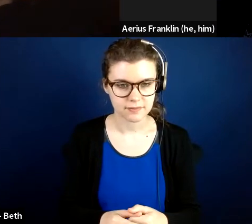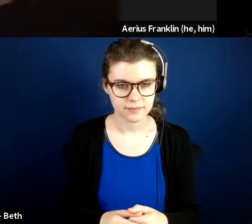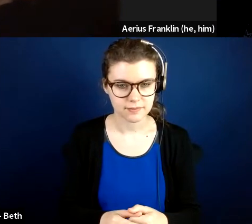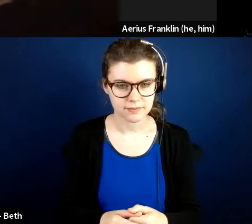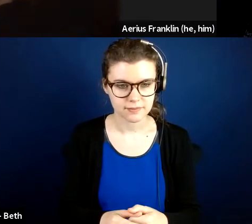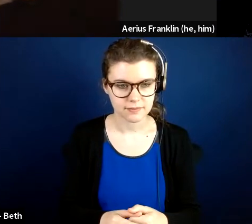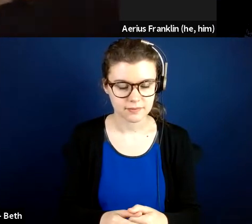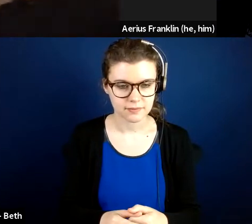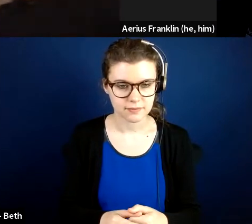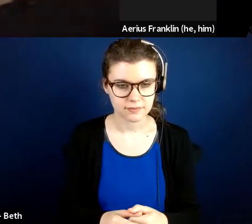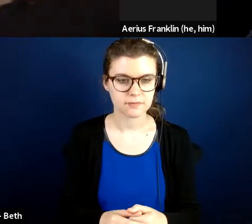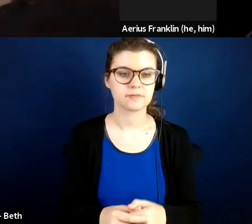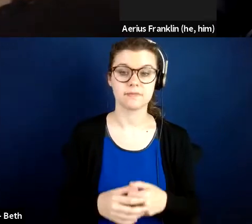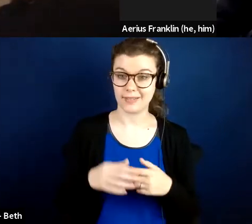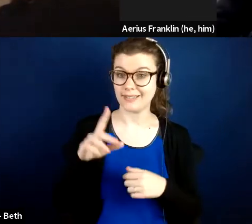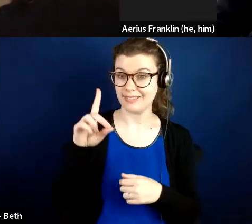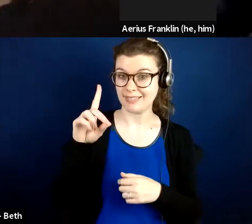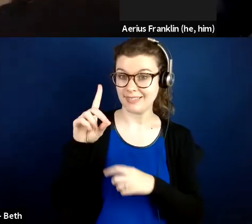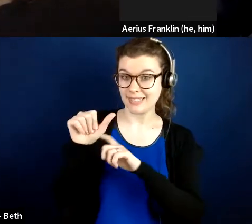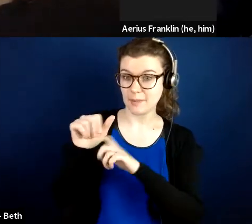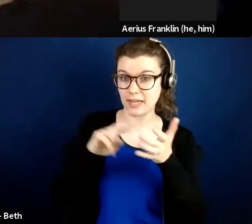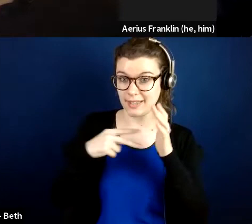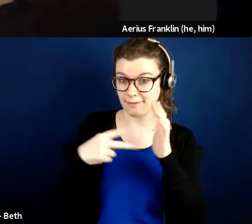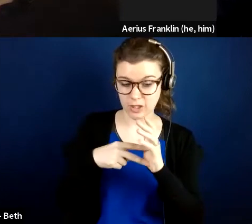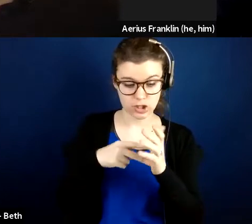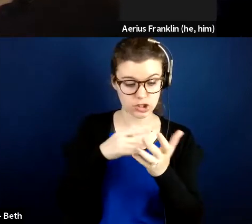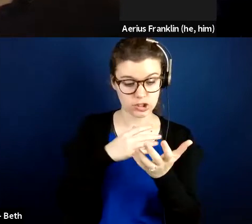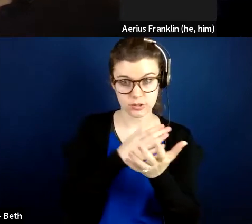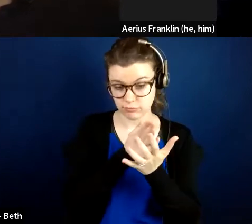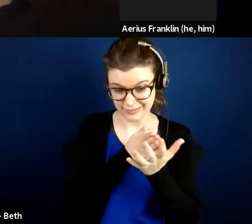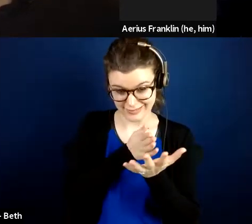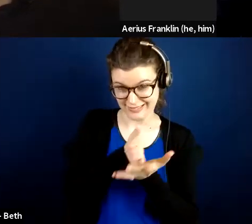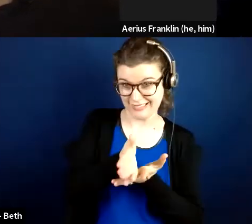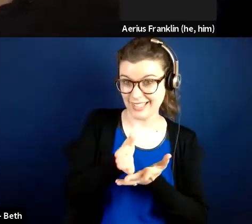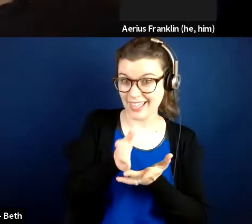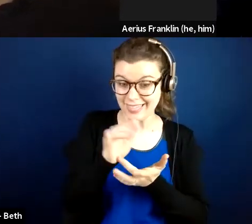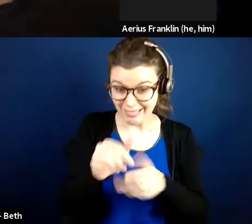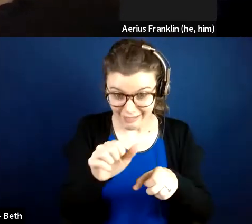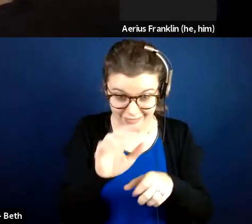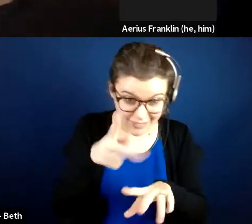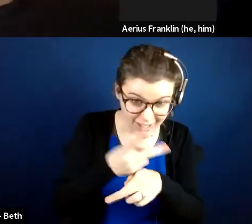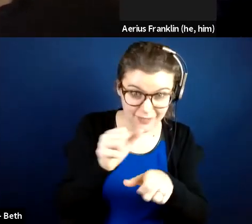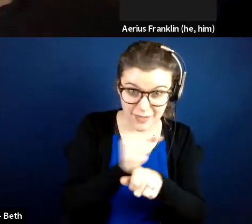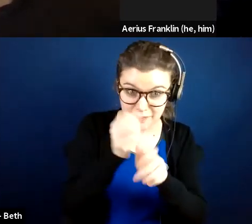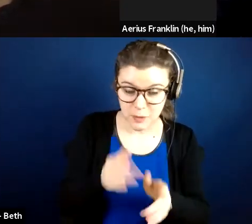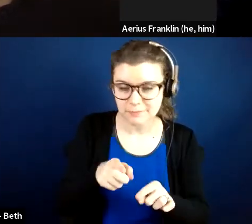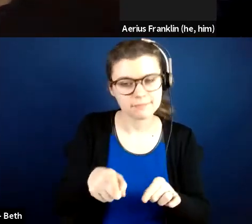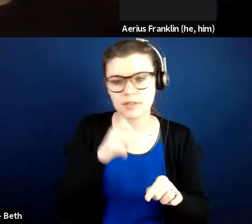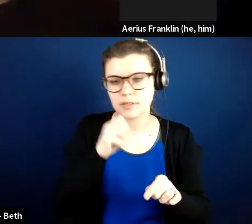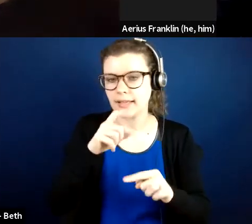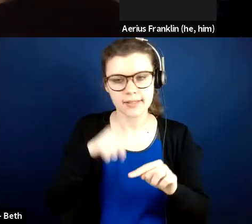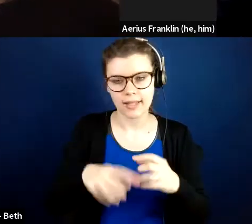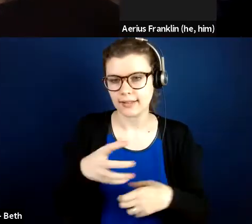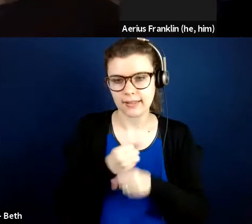An employee under this prong of the definition of disability is not entitled to an